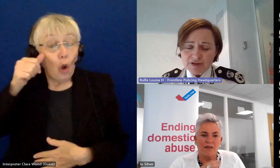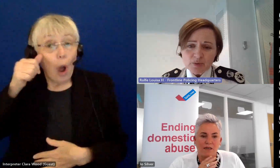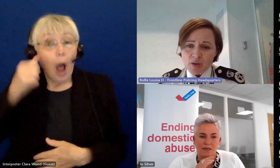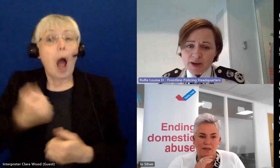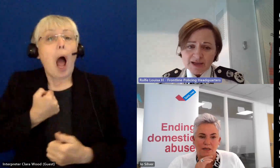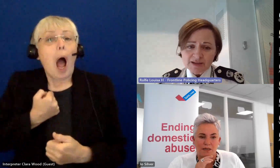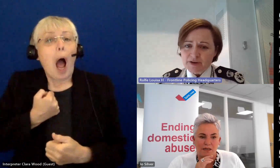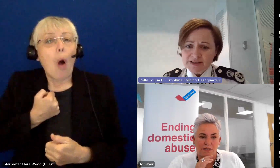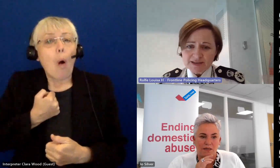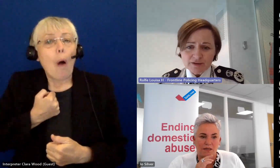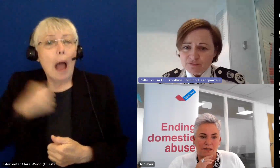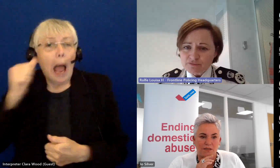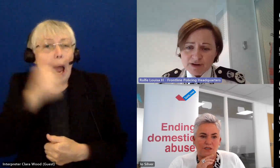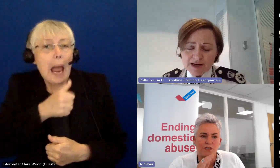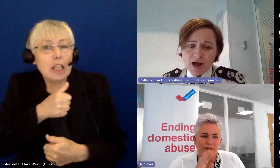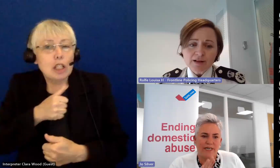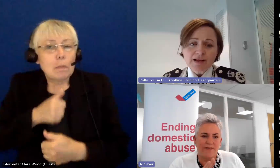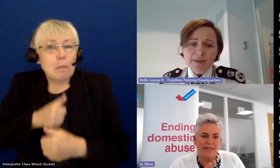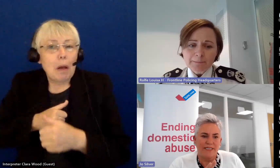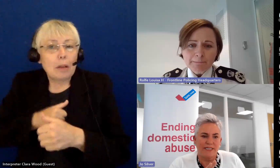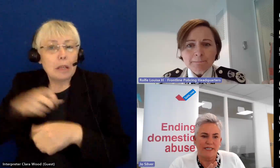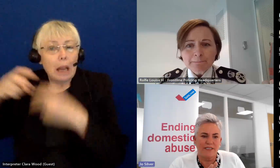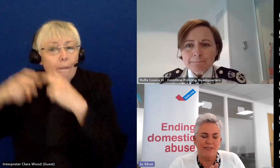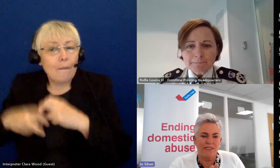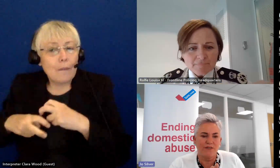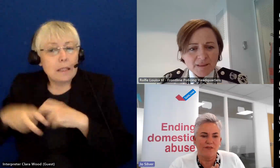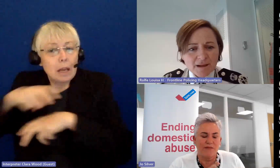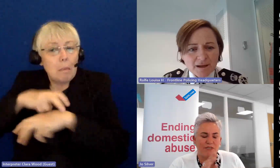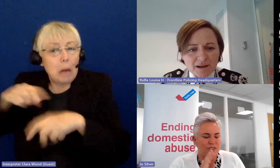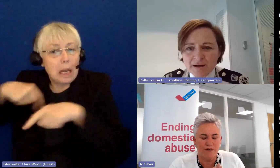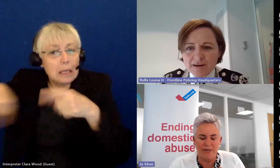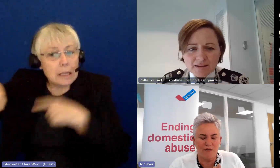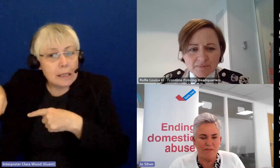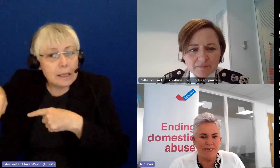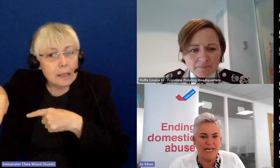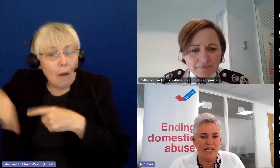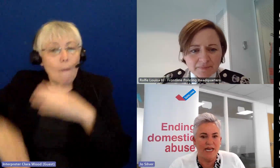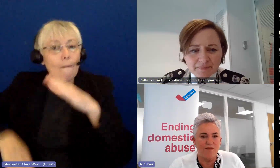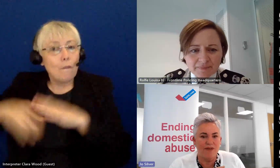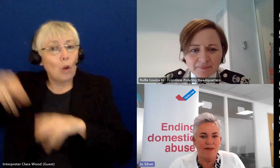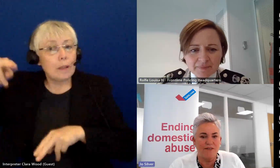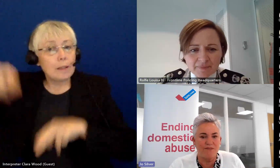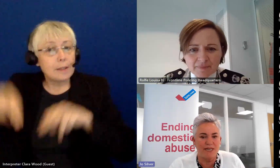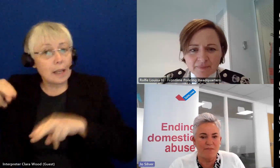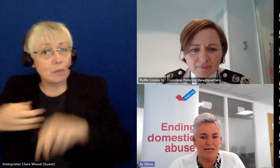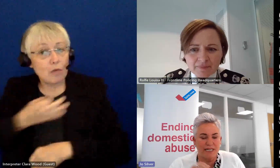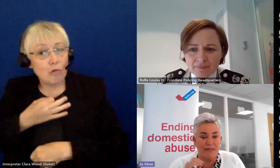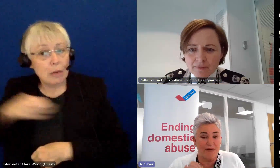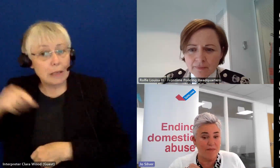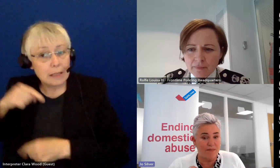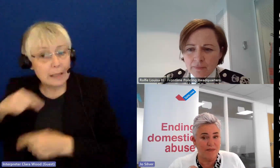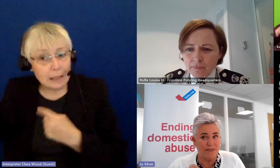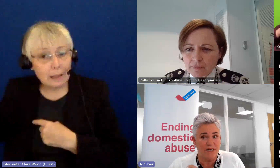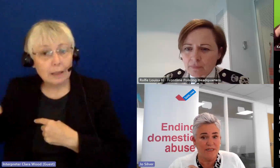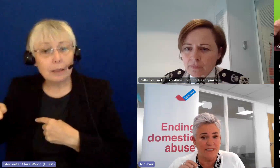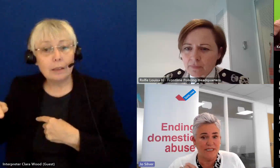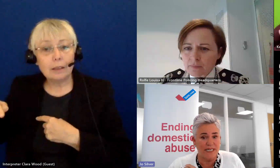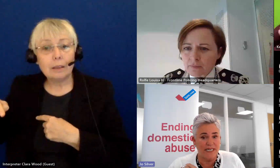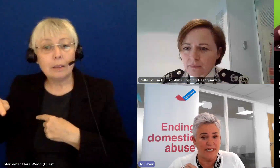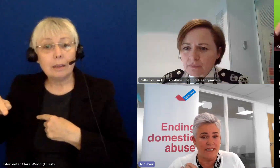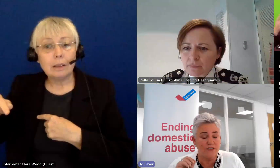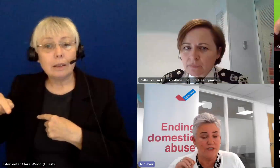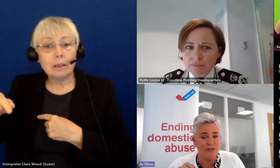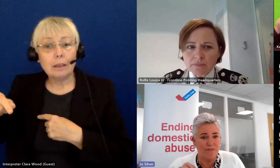They're used really well by IDVAs. They're used really well. Sorry, Louisa, to interrupt. Sorry, 1 minute. We've had feedback that people